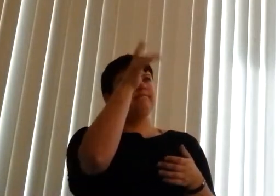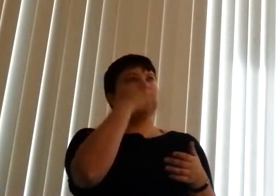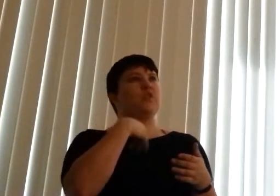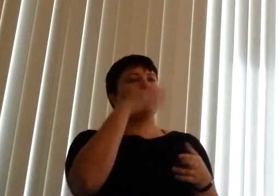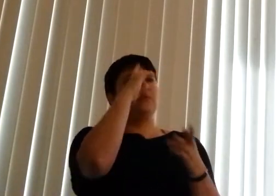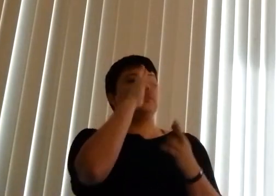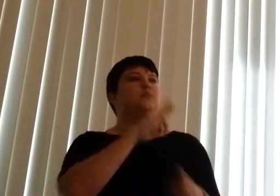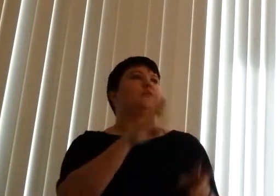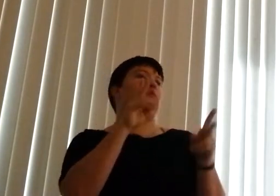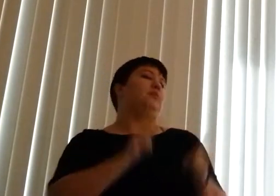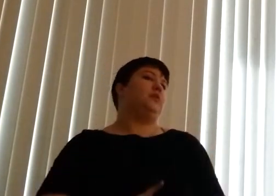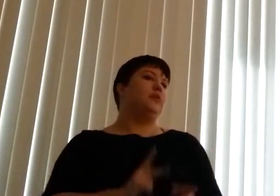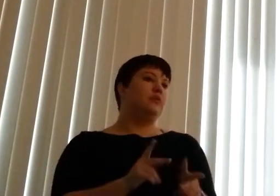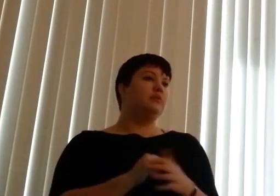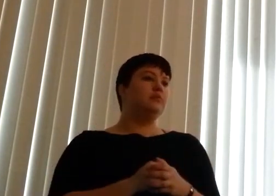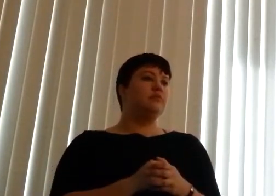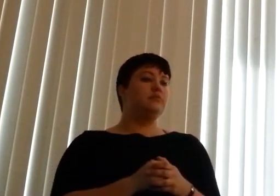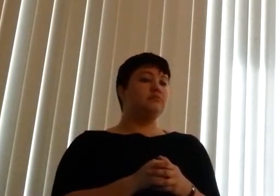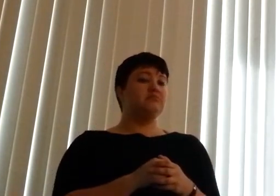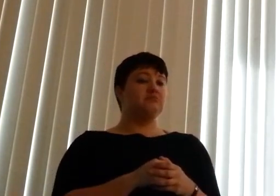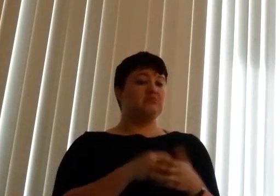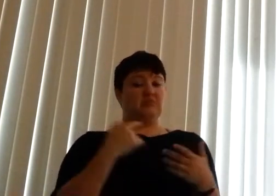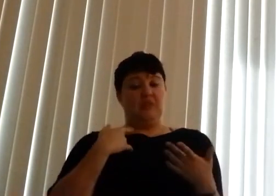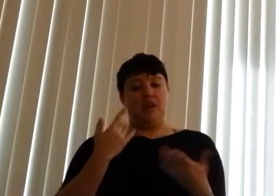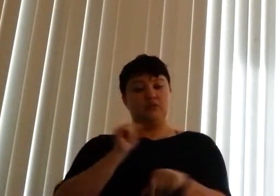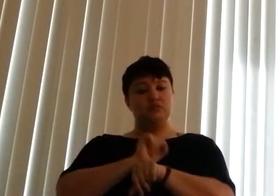to do, or at least make progress toward doing.